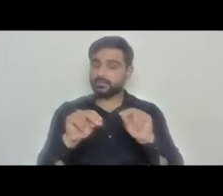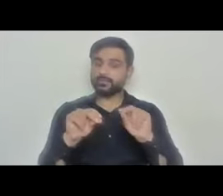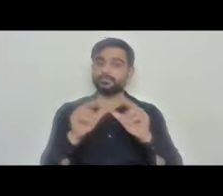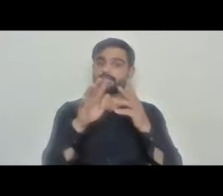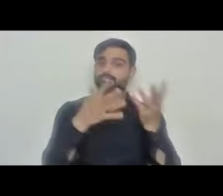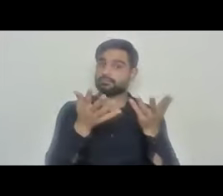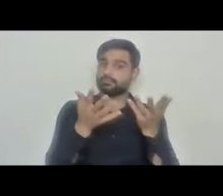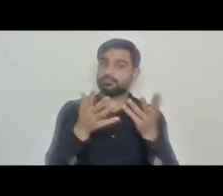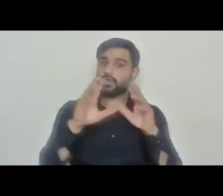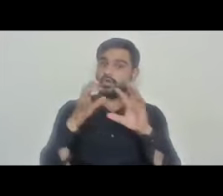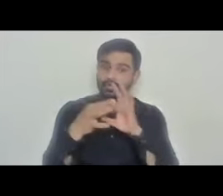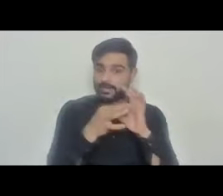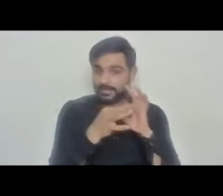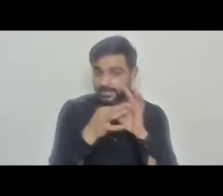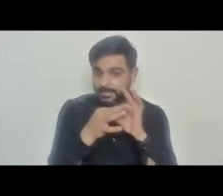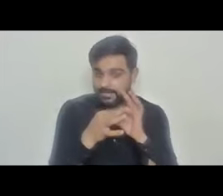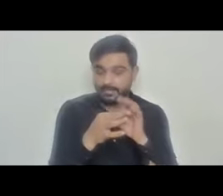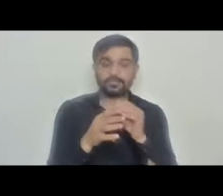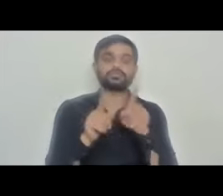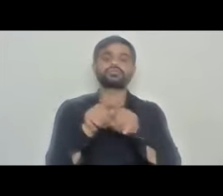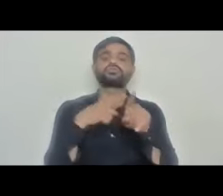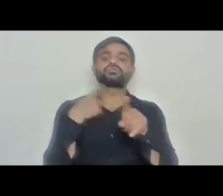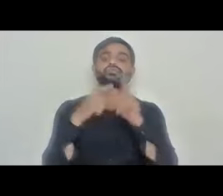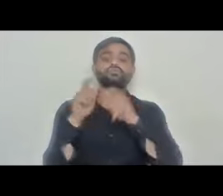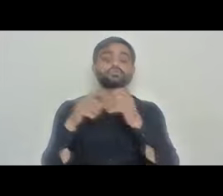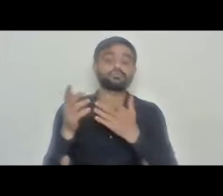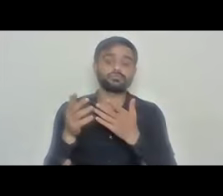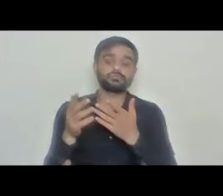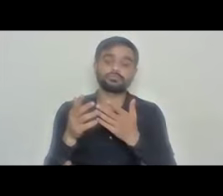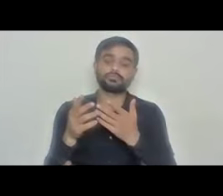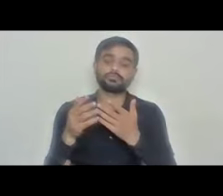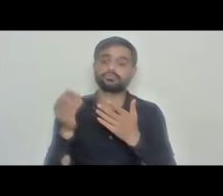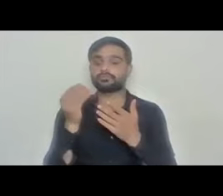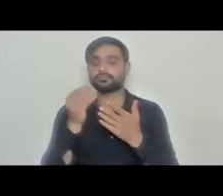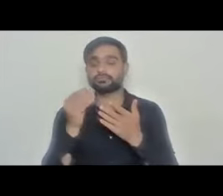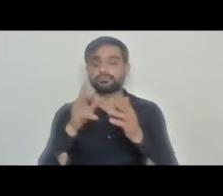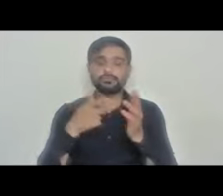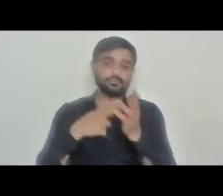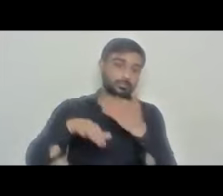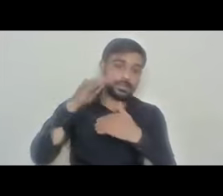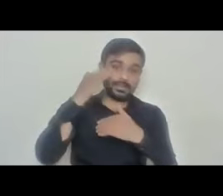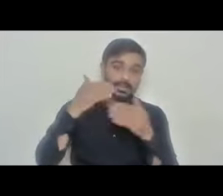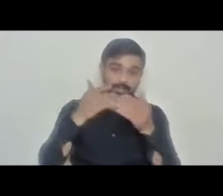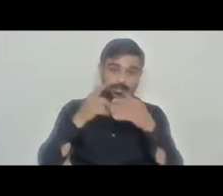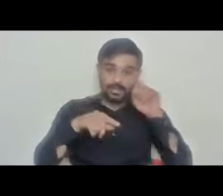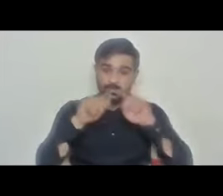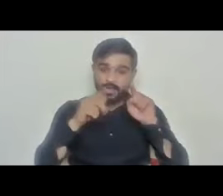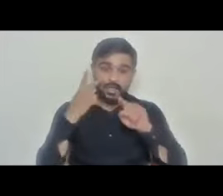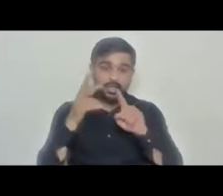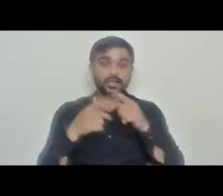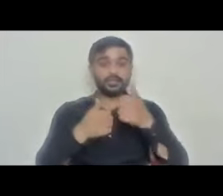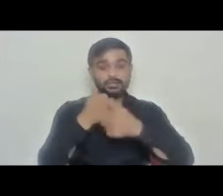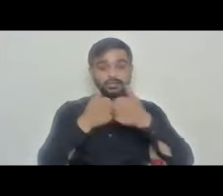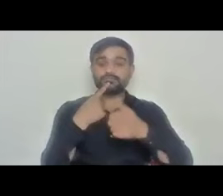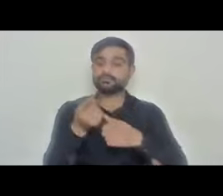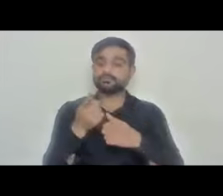Is there a correlation? So for those who are somewhat familiar with statistics, there are tests which will tell you